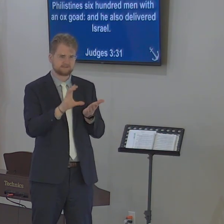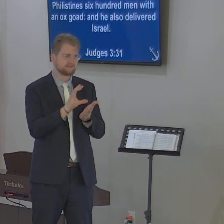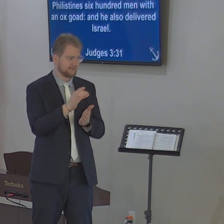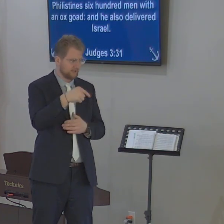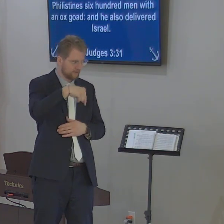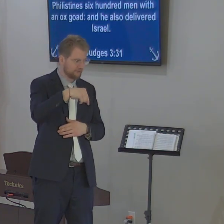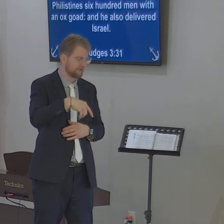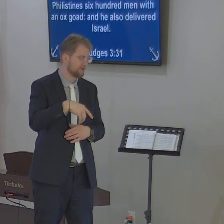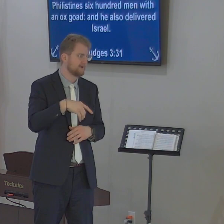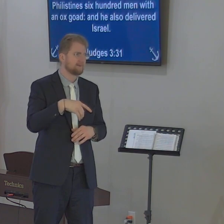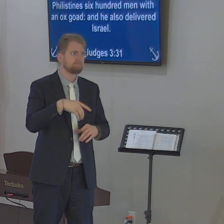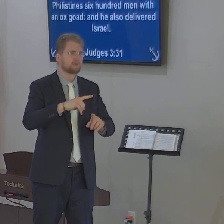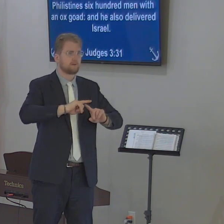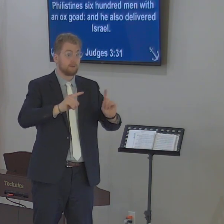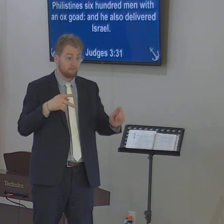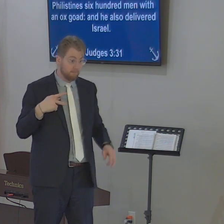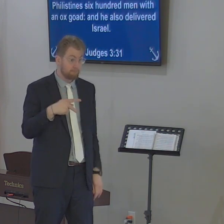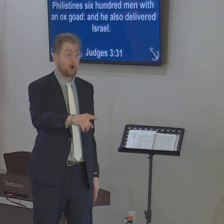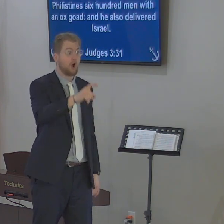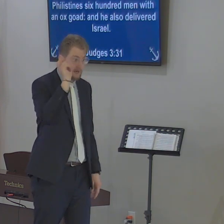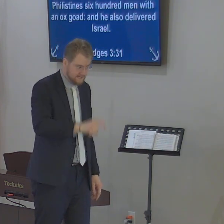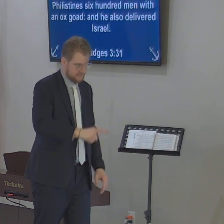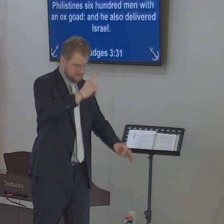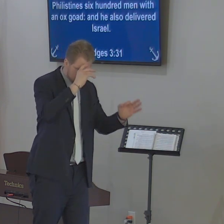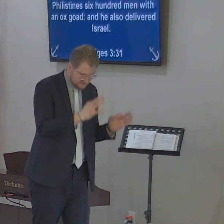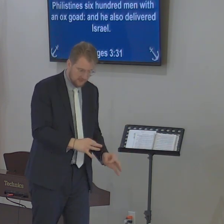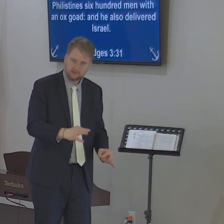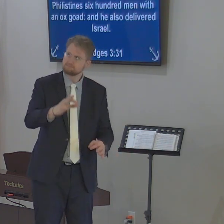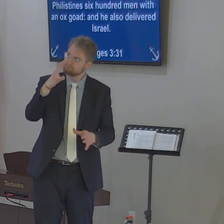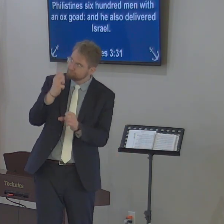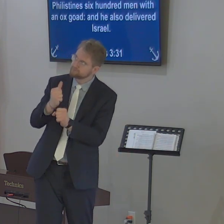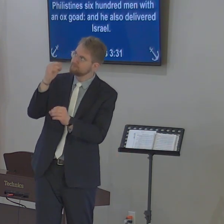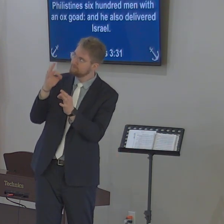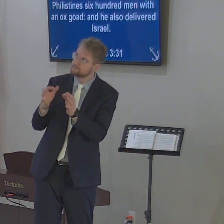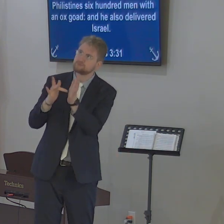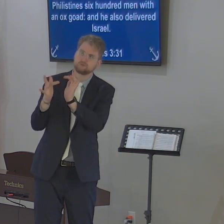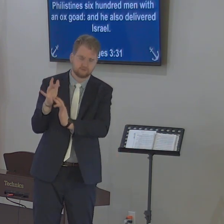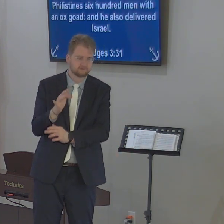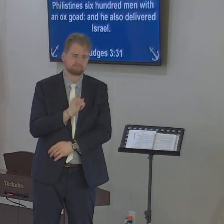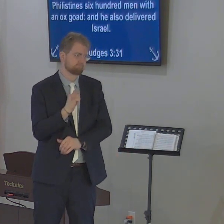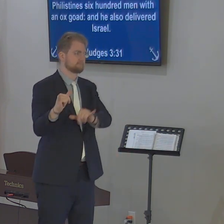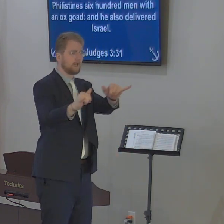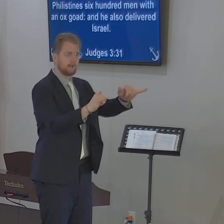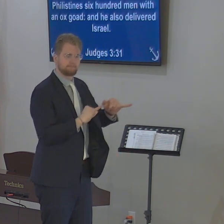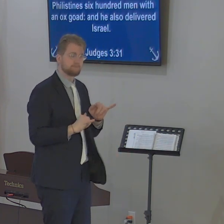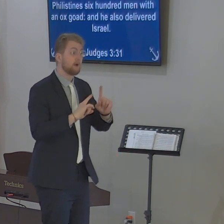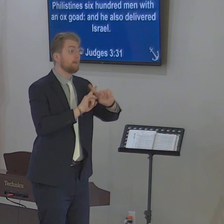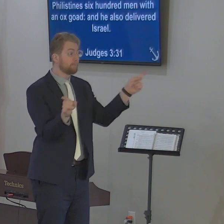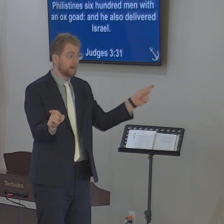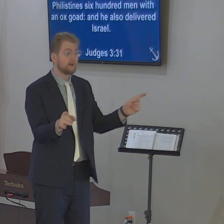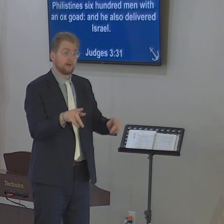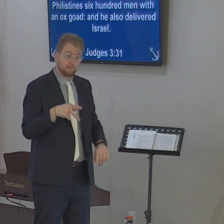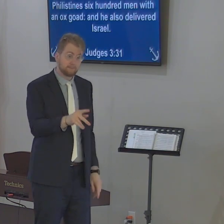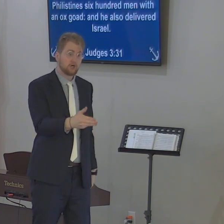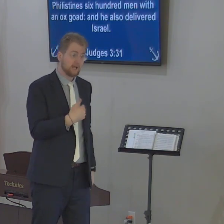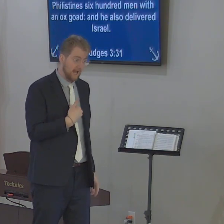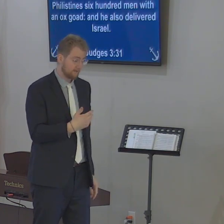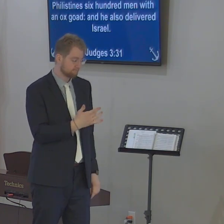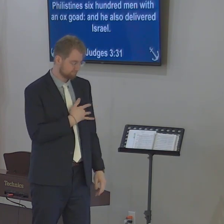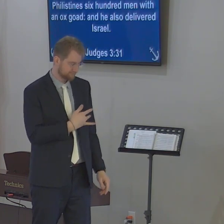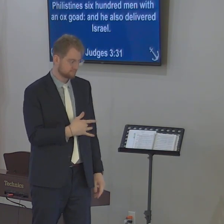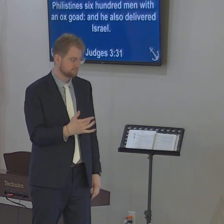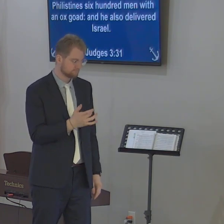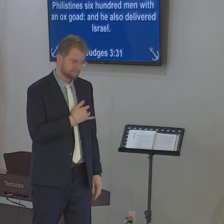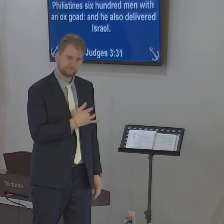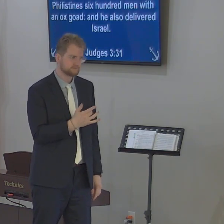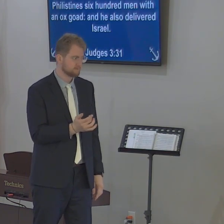make the decision to place a faith and trust in Jesus just like you and I did. But there's this pricking that's occurring in Paul's heart. Paul was not